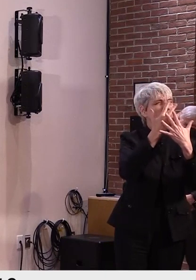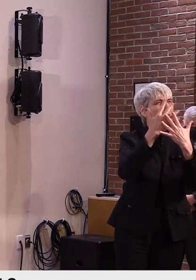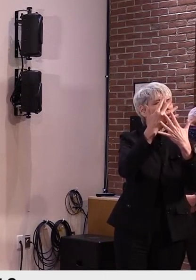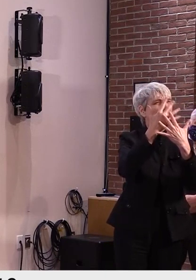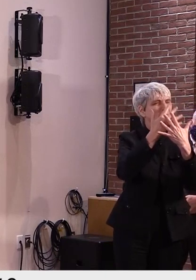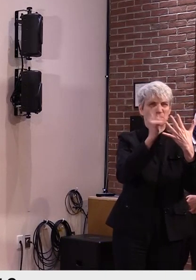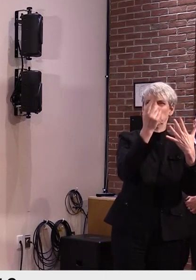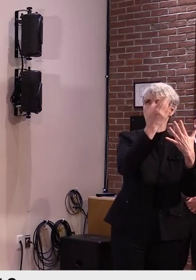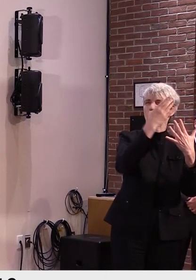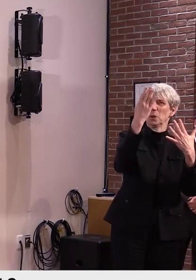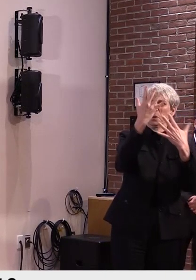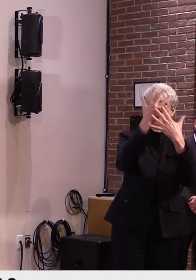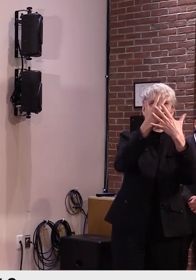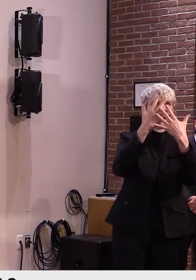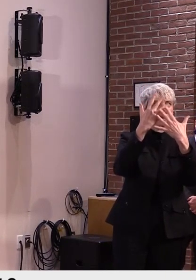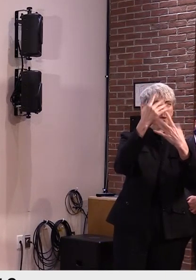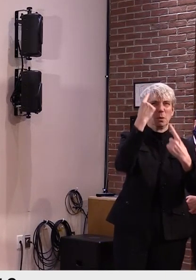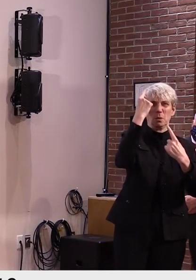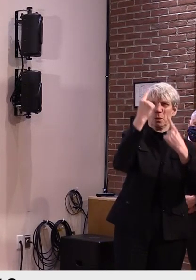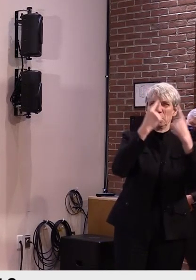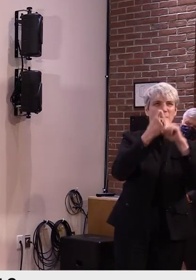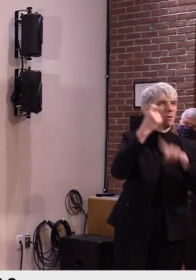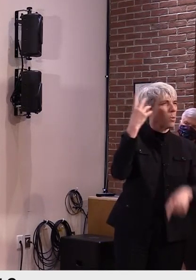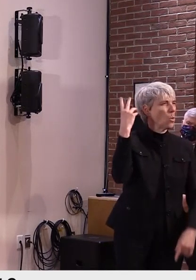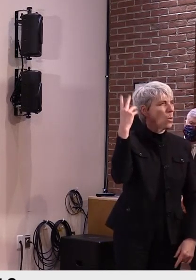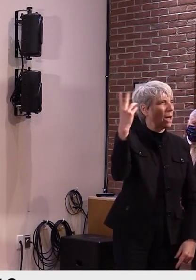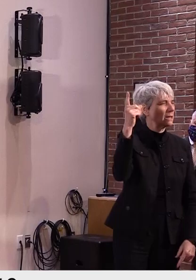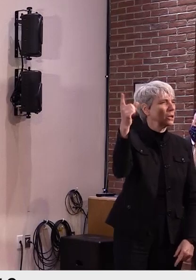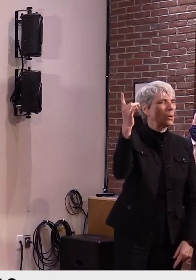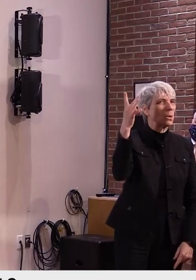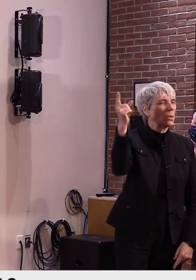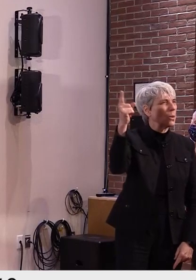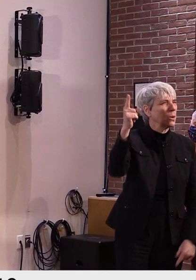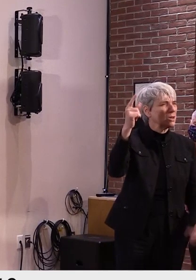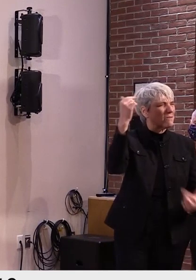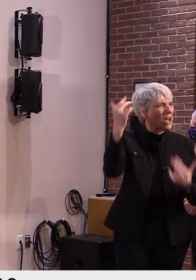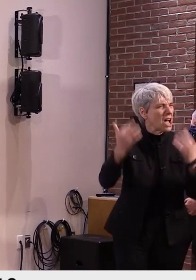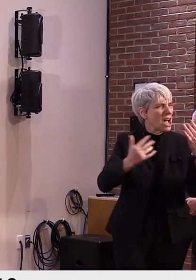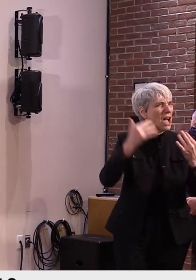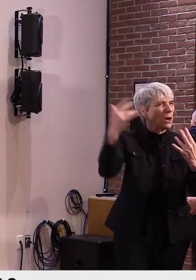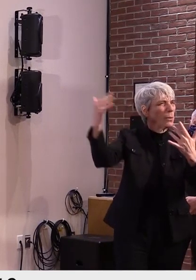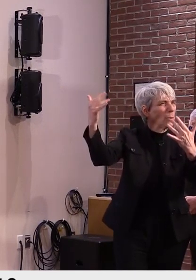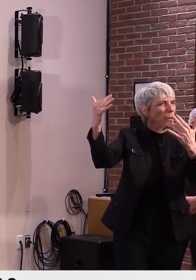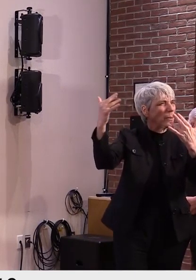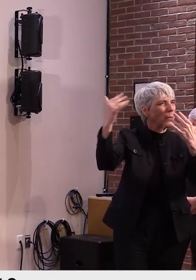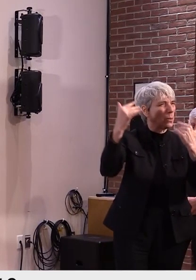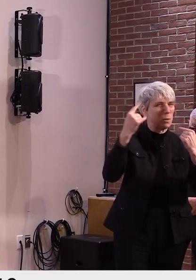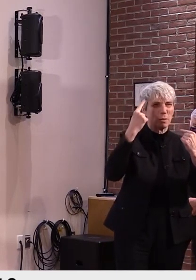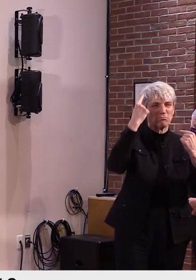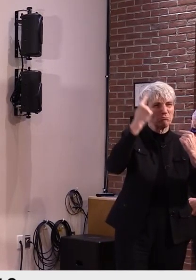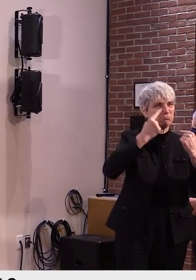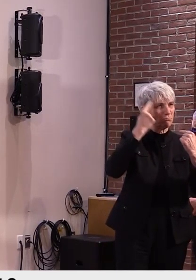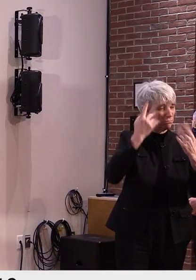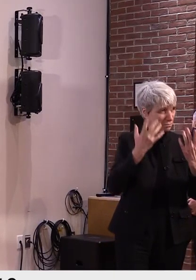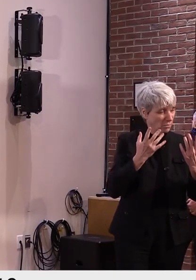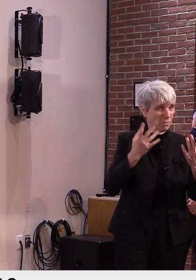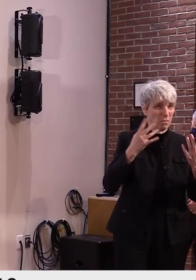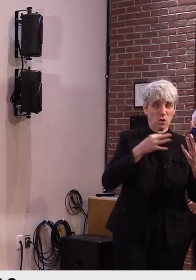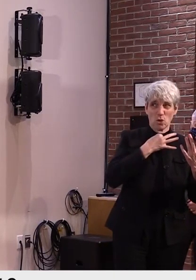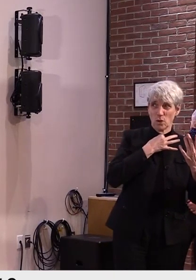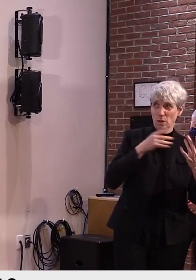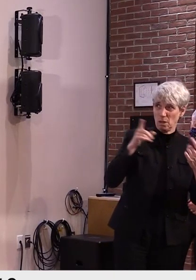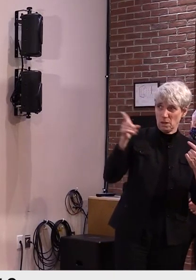is ash that's coming from the wildfires out west. Have you had any feedback at this point of whether or not that